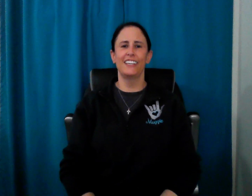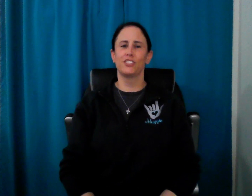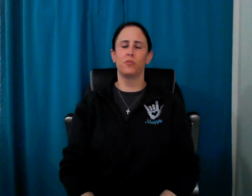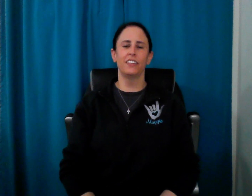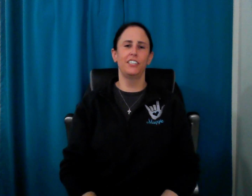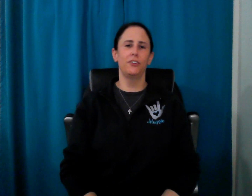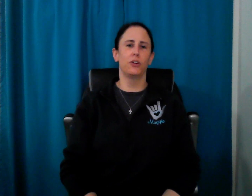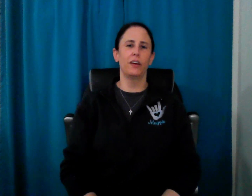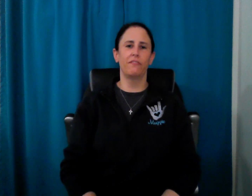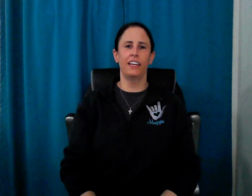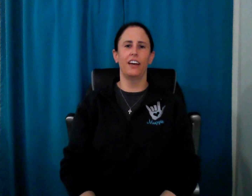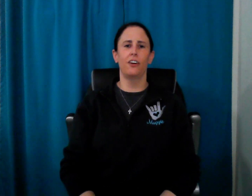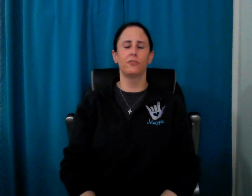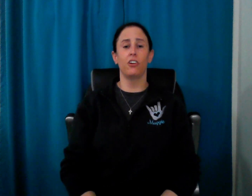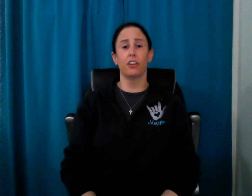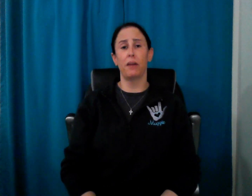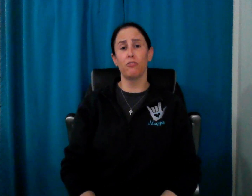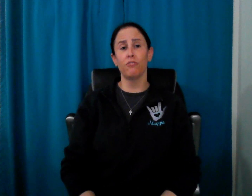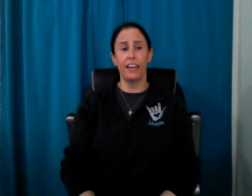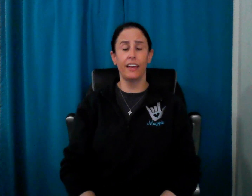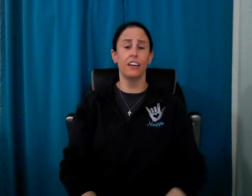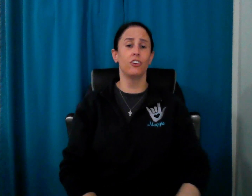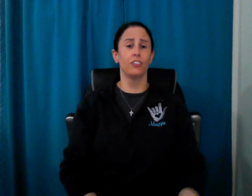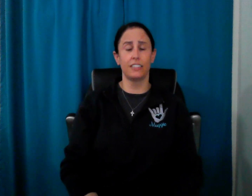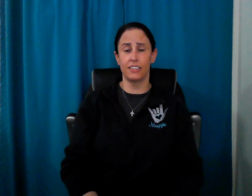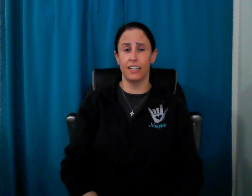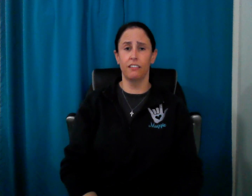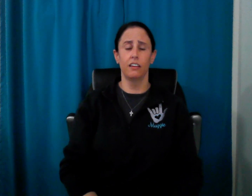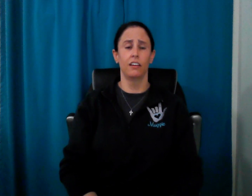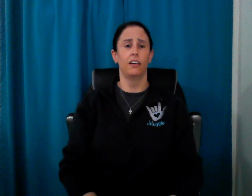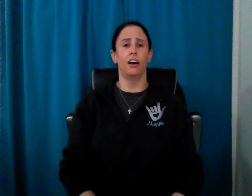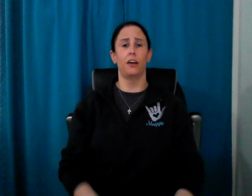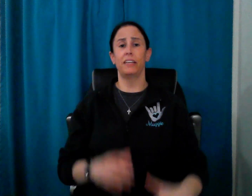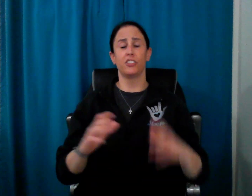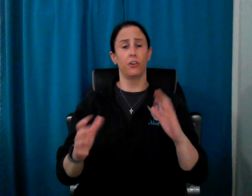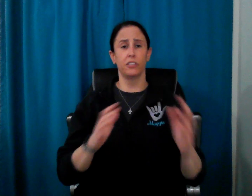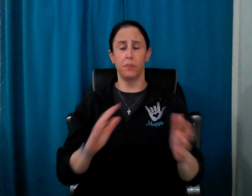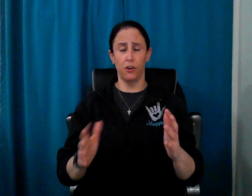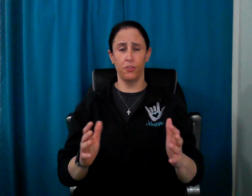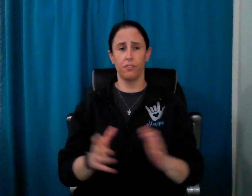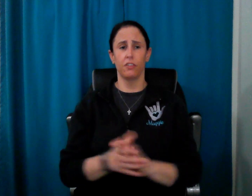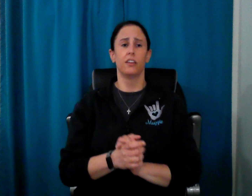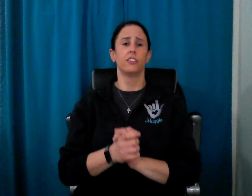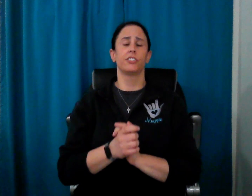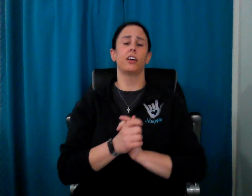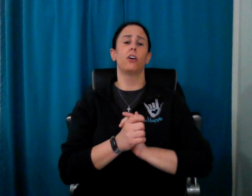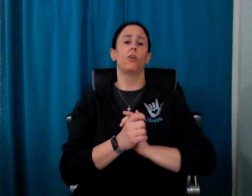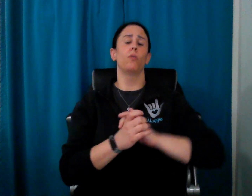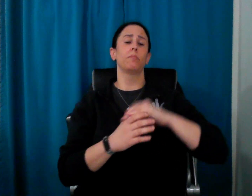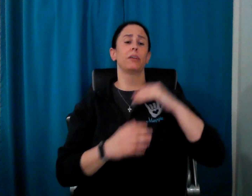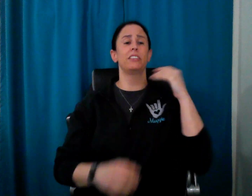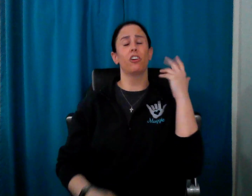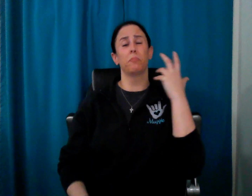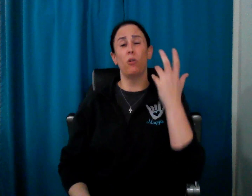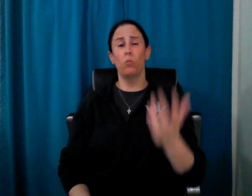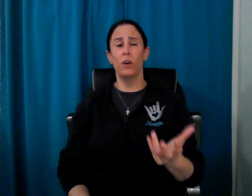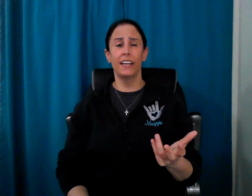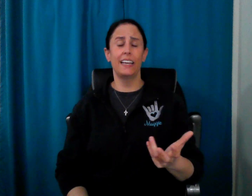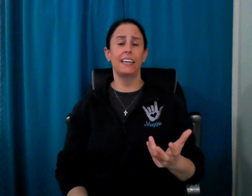Hey, just wanted to do a quick video talking about ranking or listing. It's known as both. So I'm going to be talking about what it